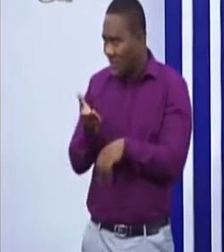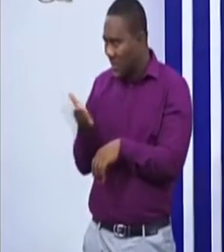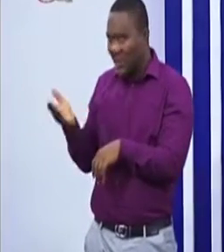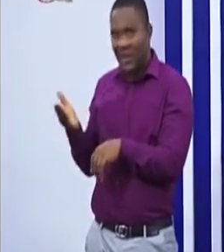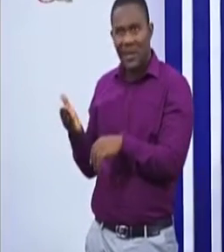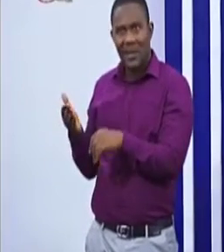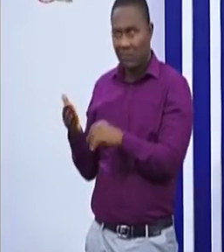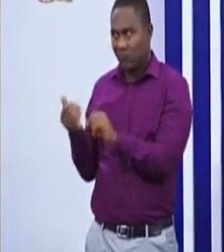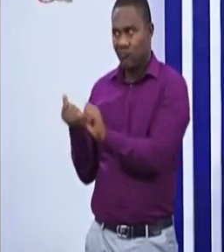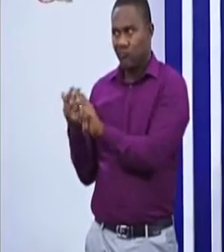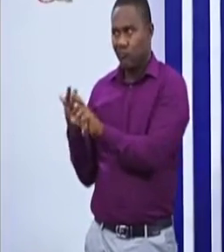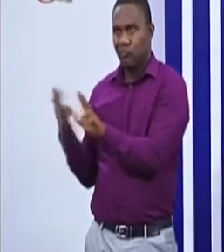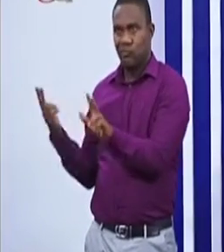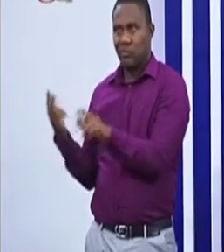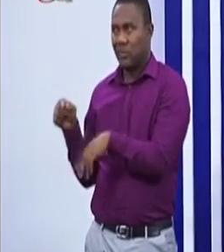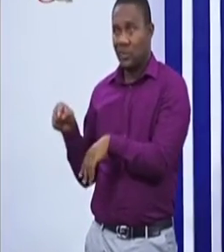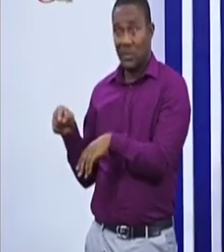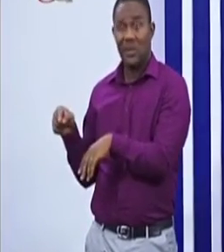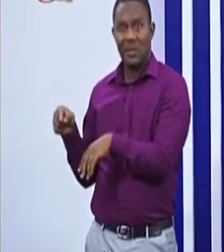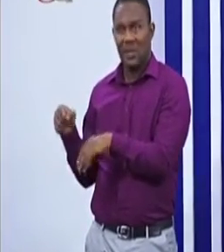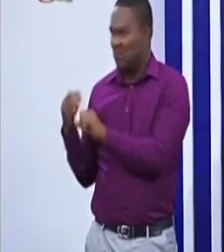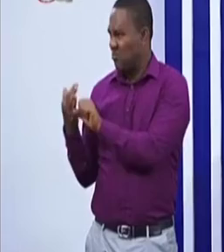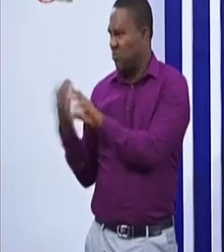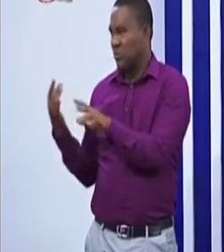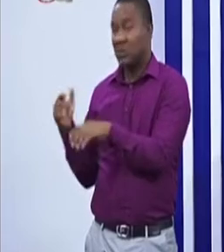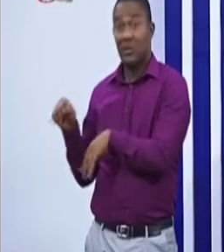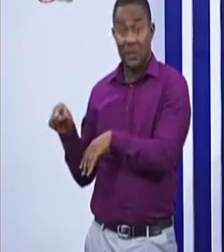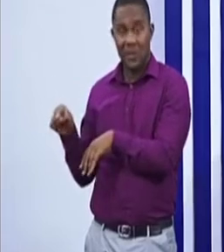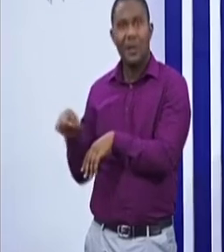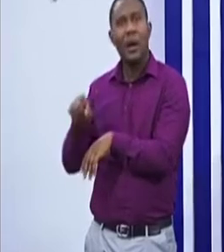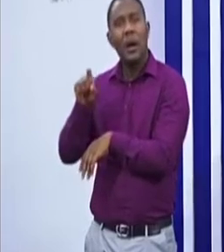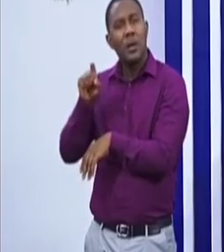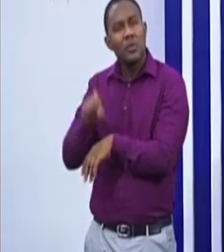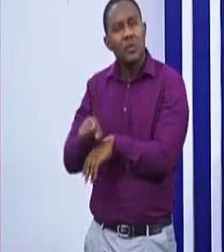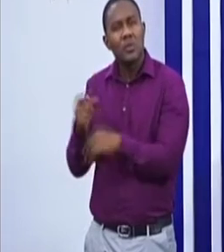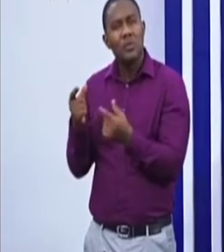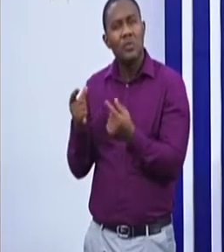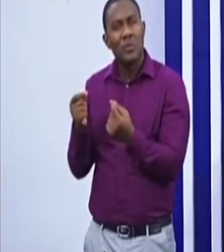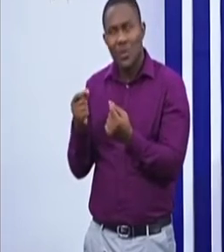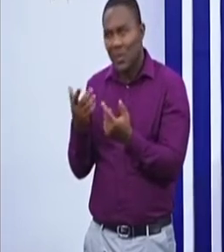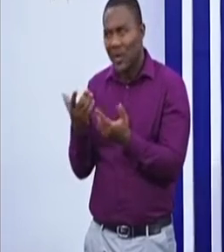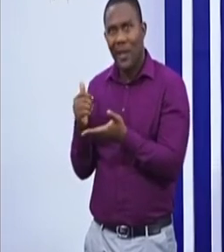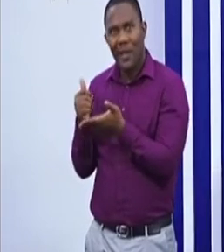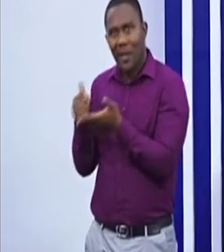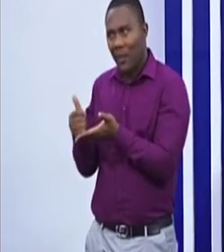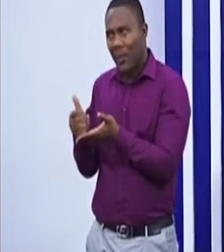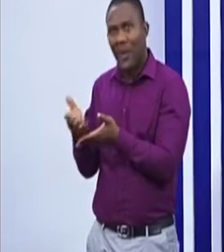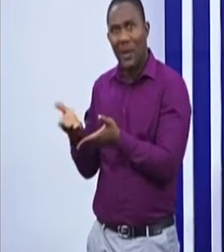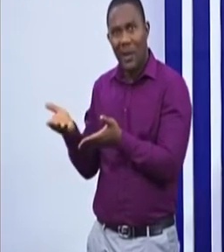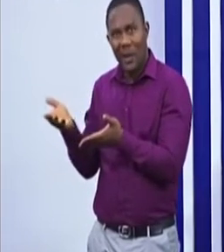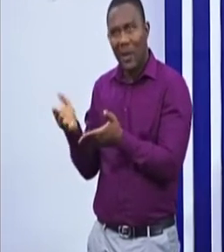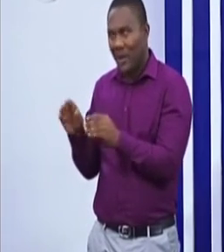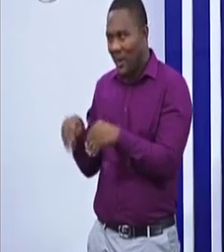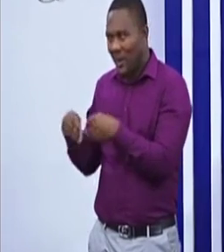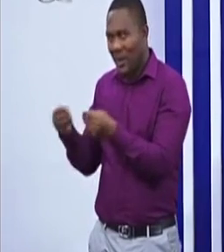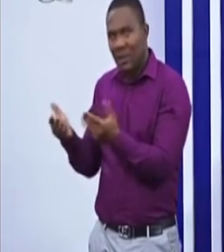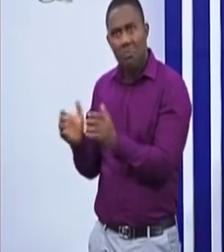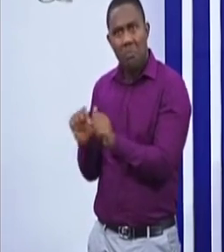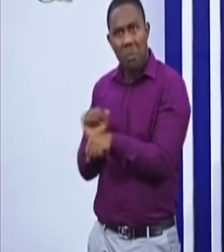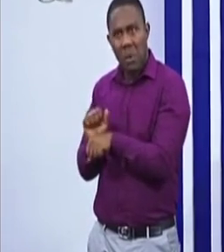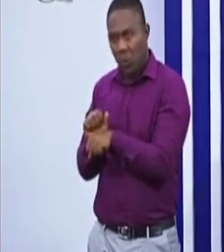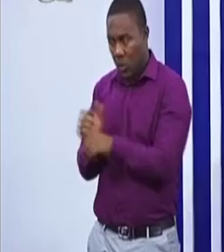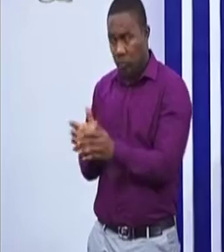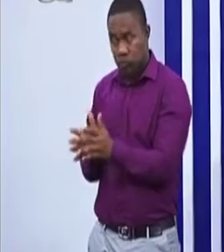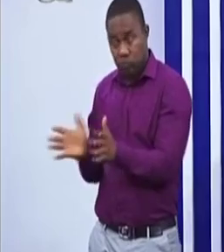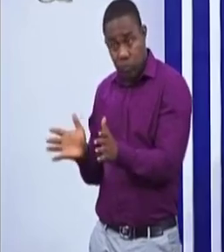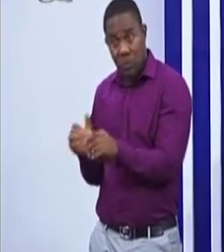akyi kakra nti yɛbɛsrɛ sɛ yɛn nyinaa nso yɛnhwɛ kwan a yɛbɛtumi afa so a yɛbɛboa wɔn na wɔn ho nso ahare